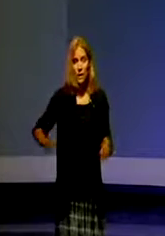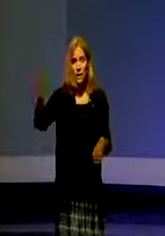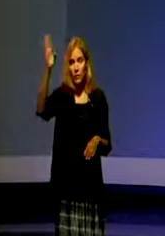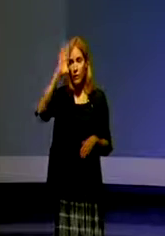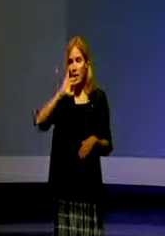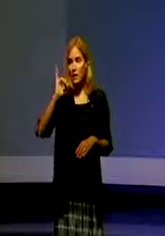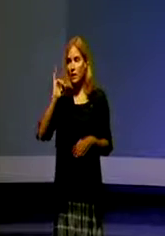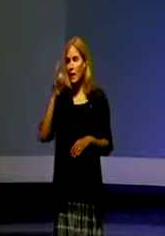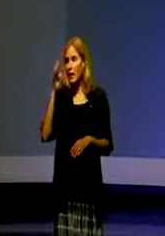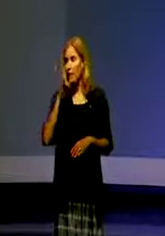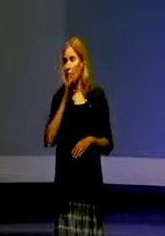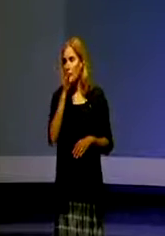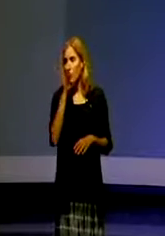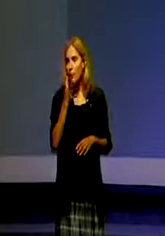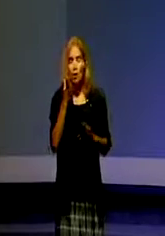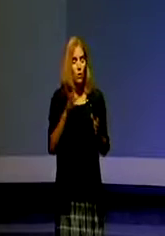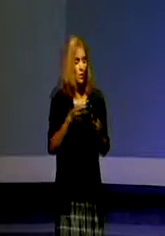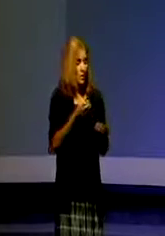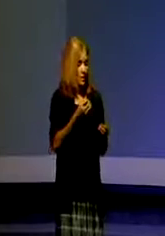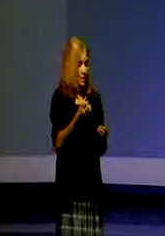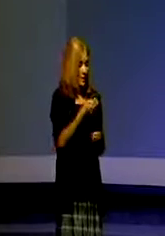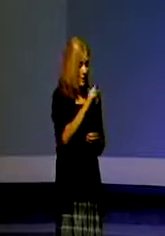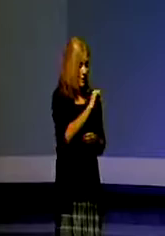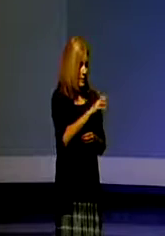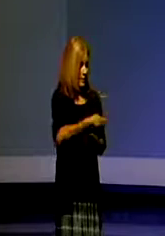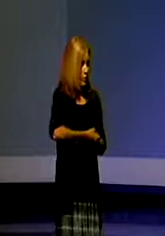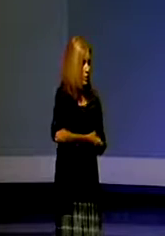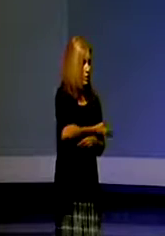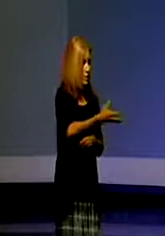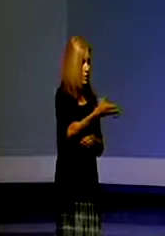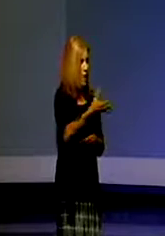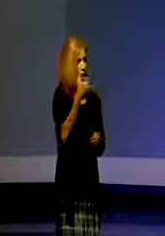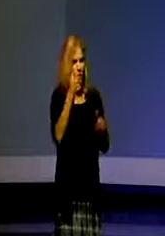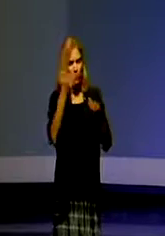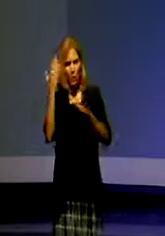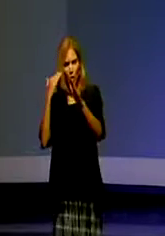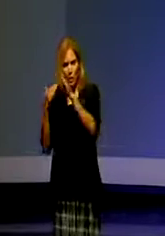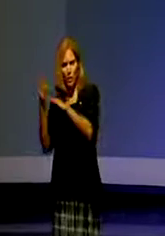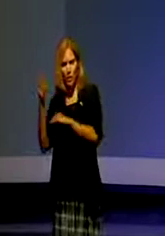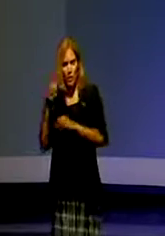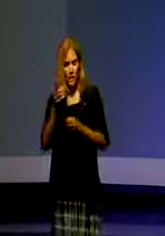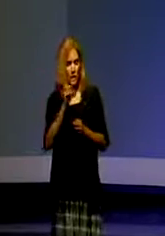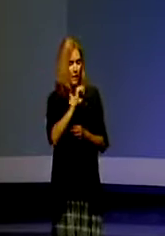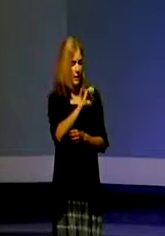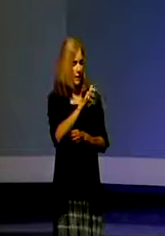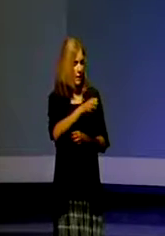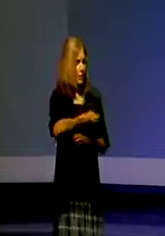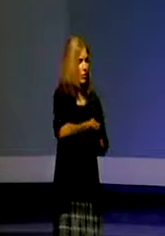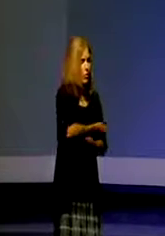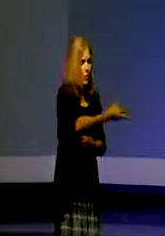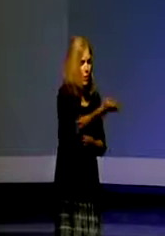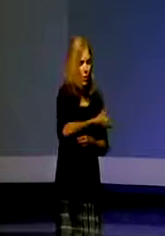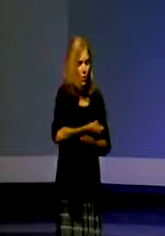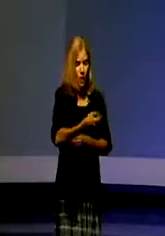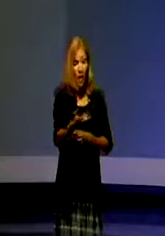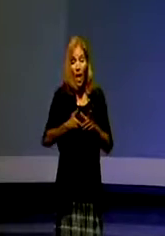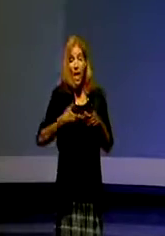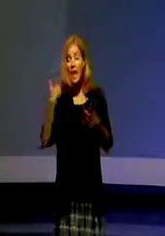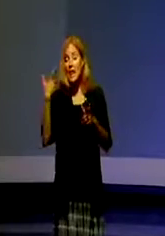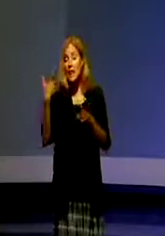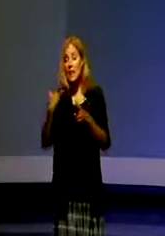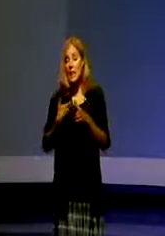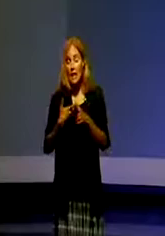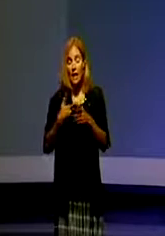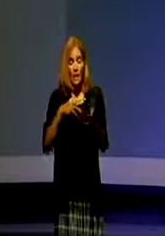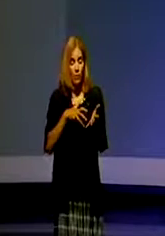like a farmer who throws the seed out. And remember, we learned that in ancient times, they would throw the seed out on the ground and then